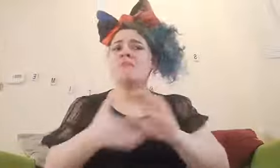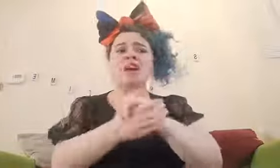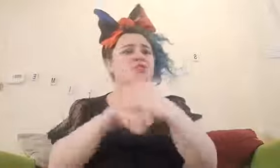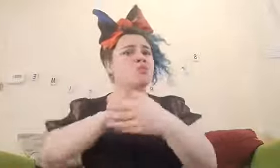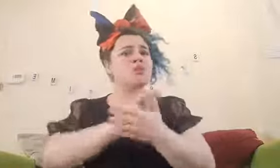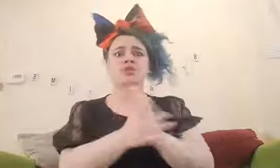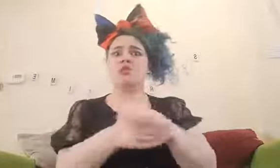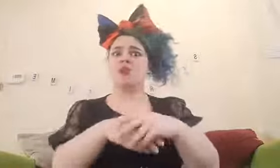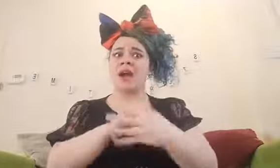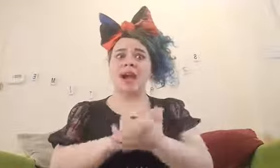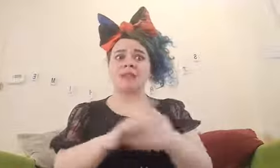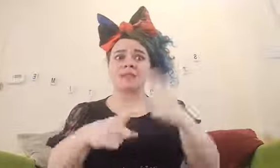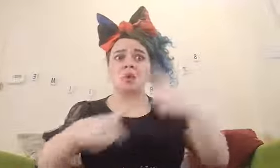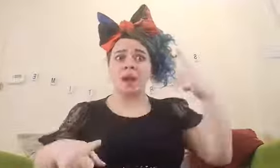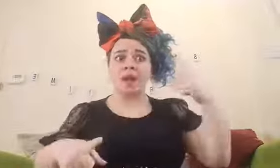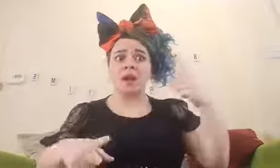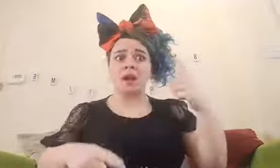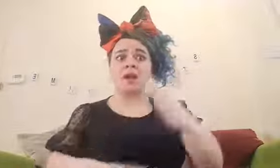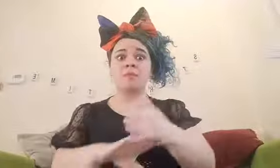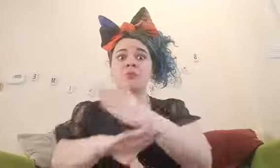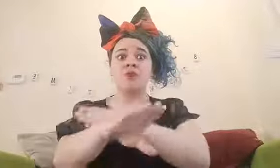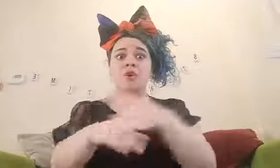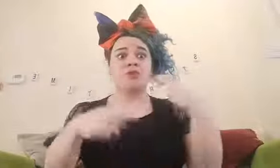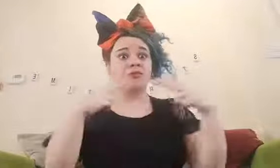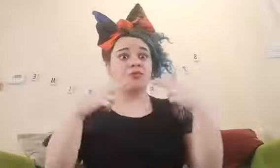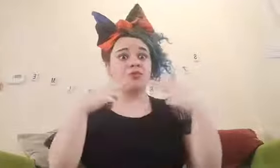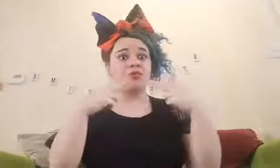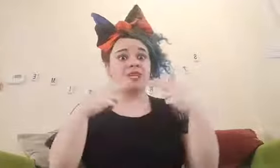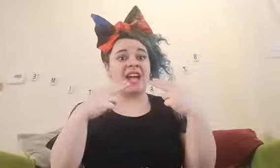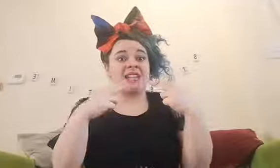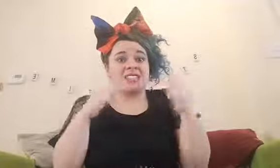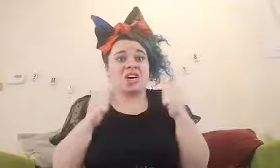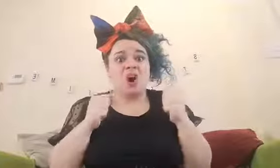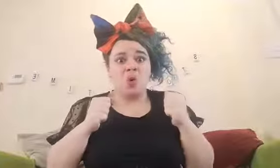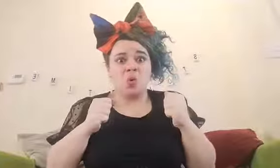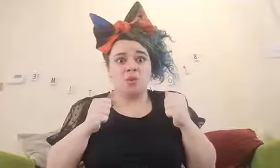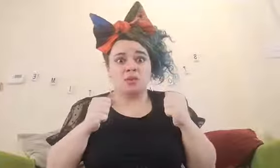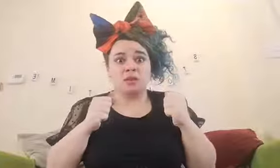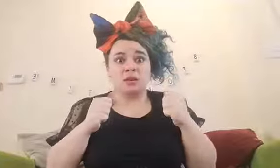Must wash your hands quick before the food gets cold.